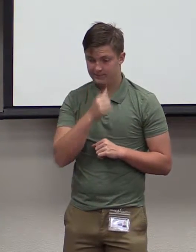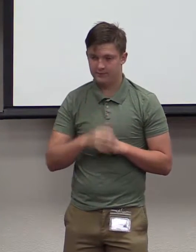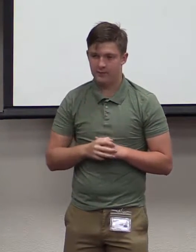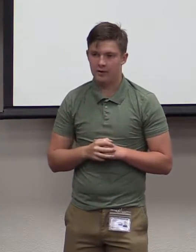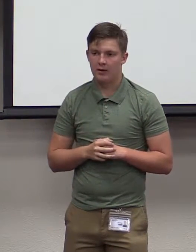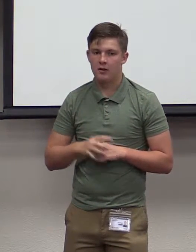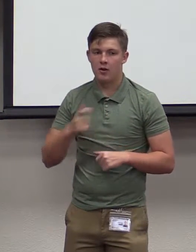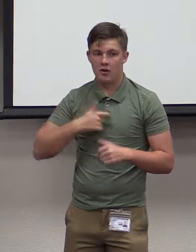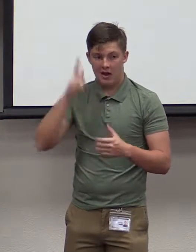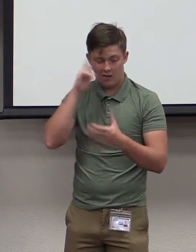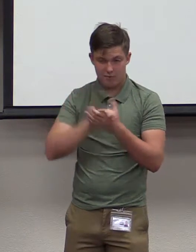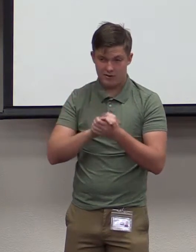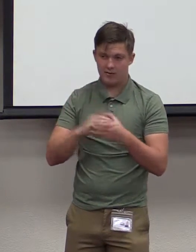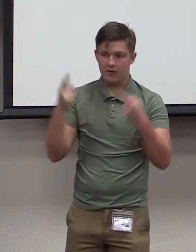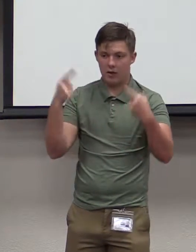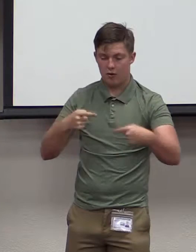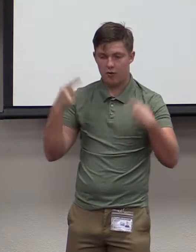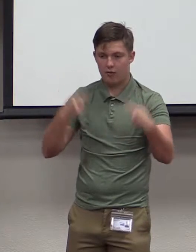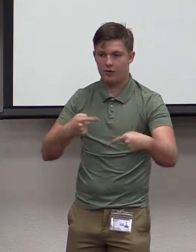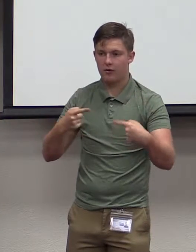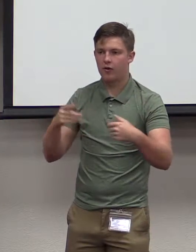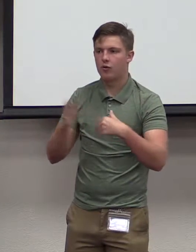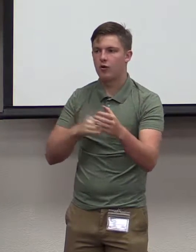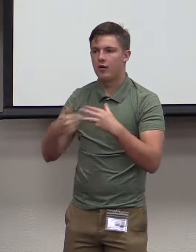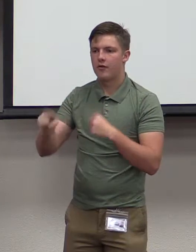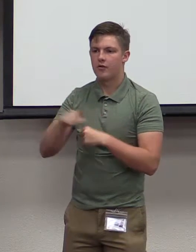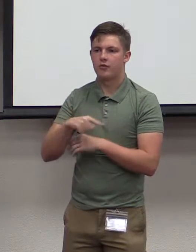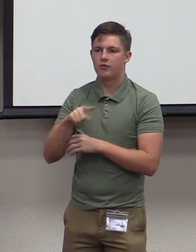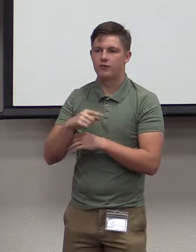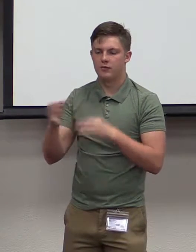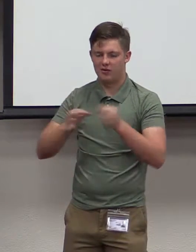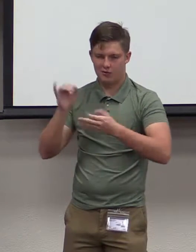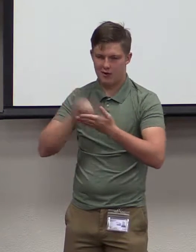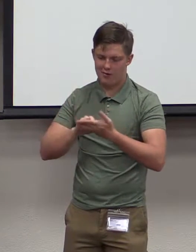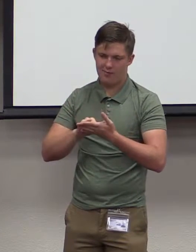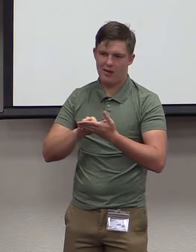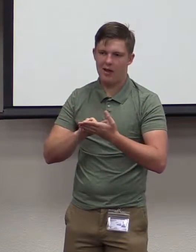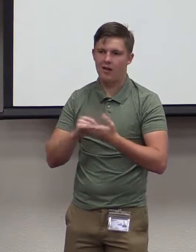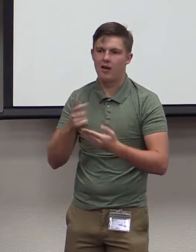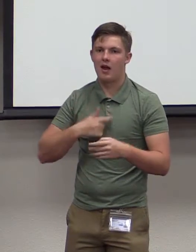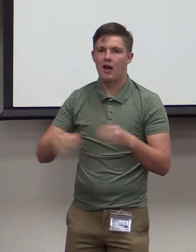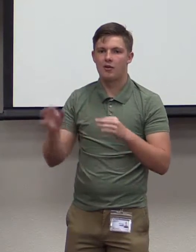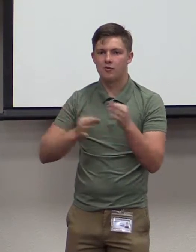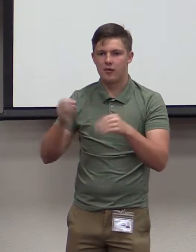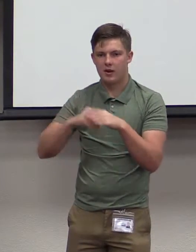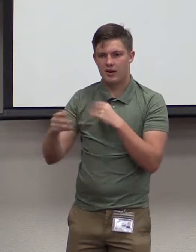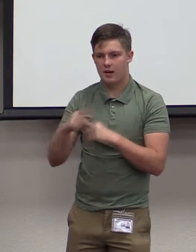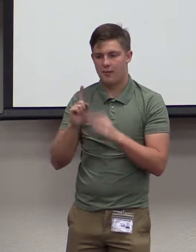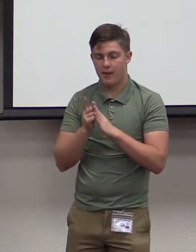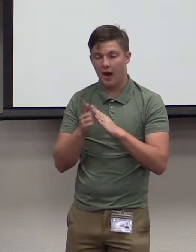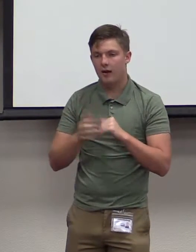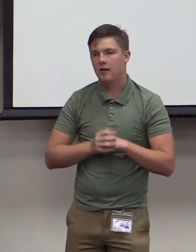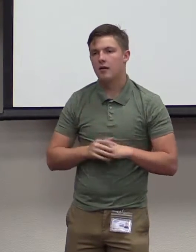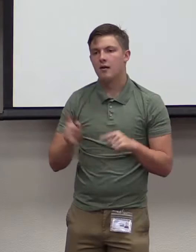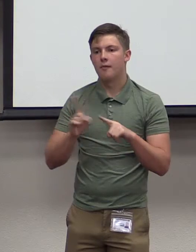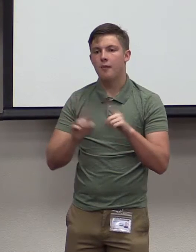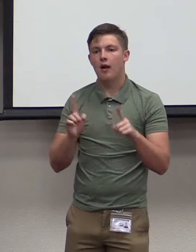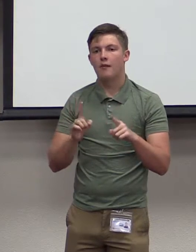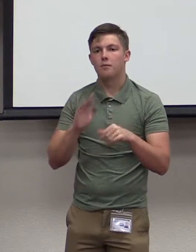So I believe that quarreling or arguing, or however you want to describe that term, which I'll explain that in just a minute, is all